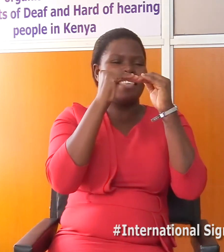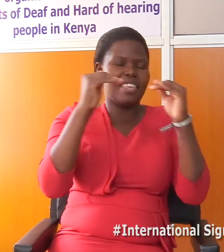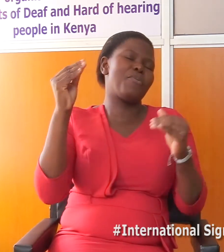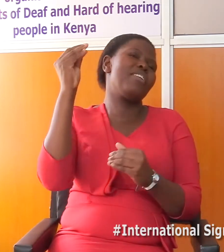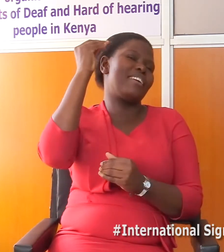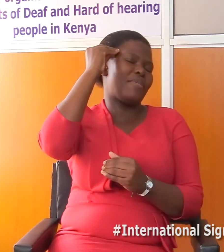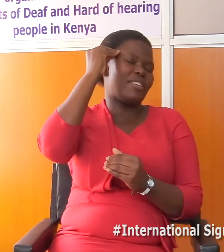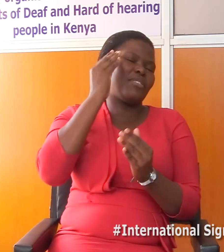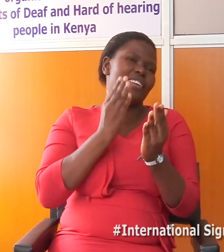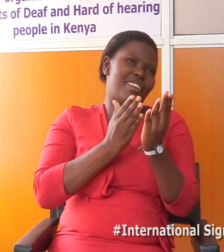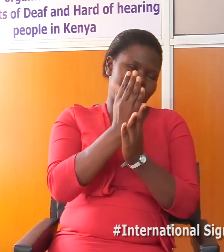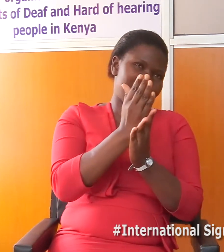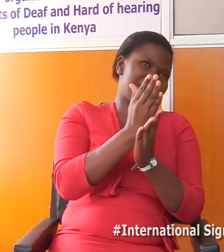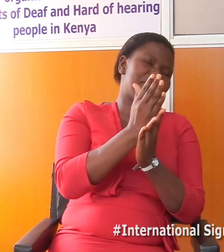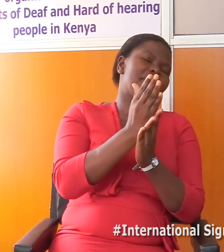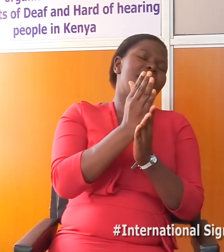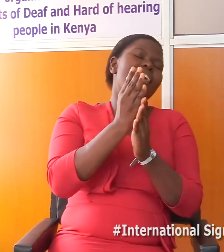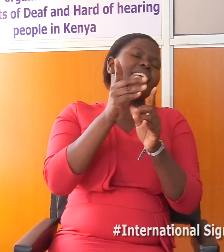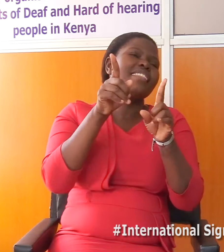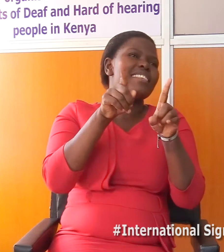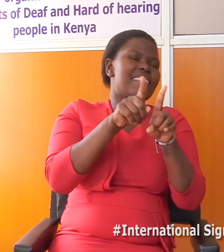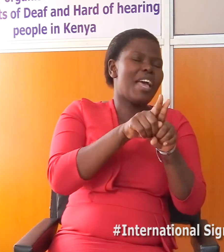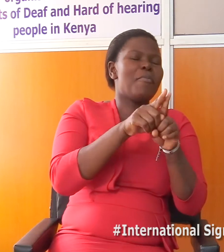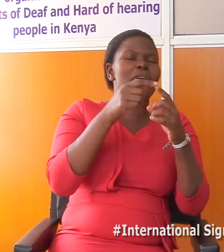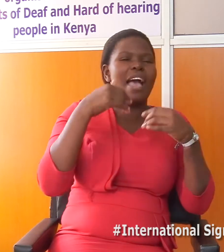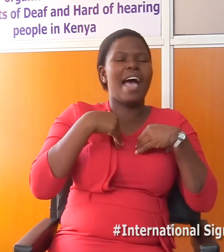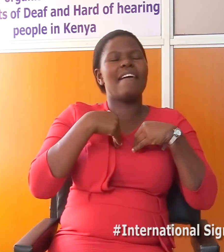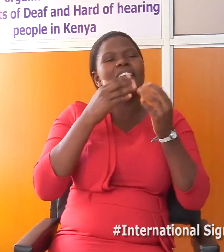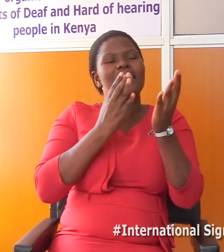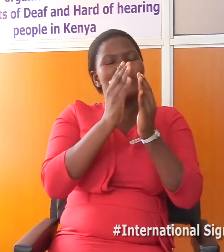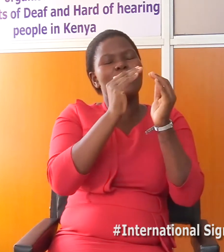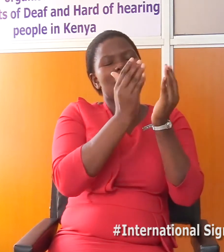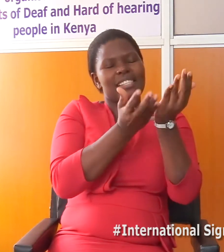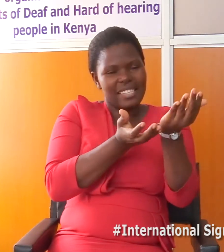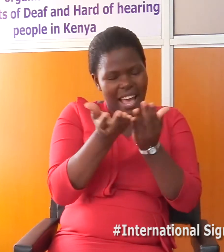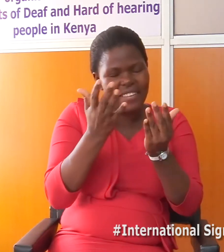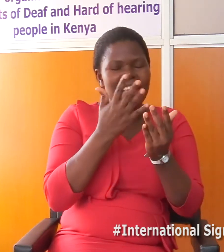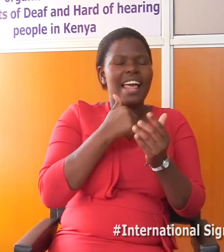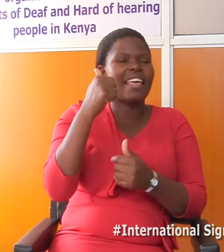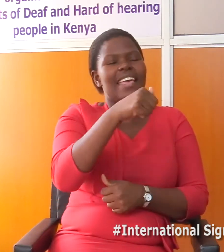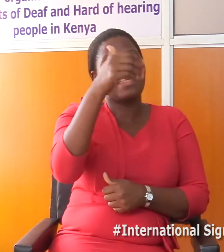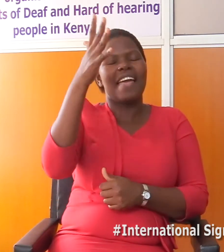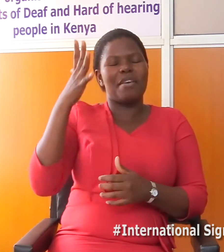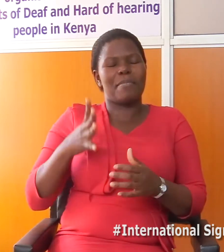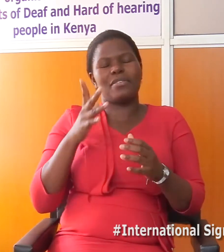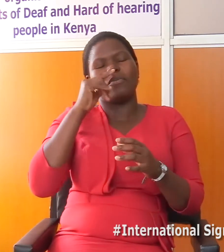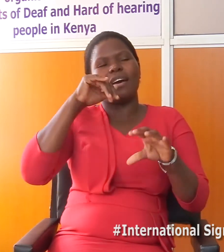also have equal right to education, also have the equal services just